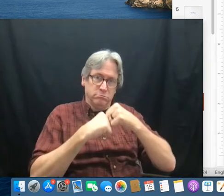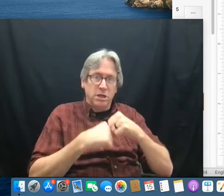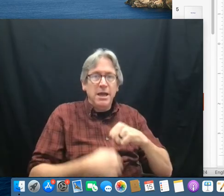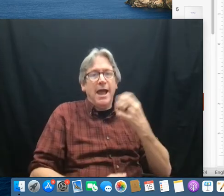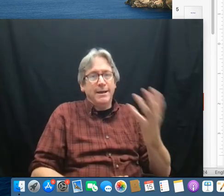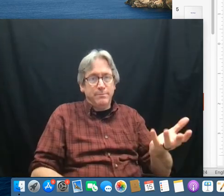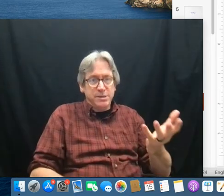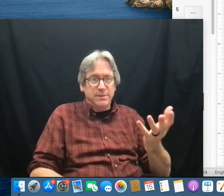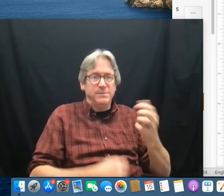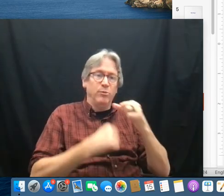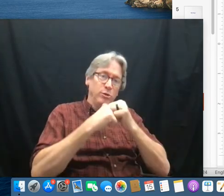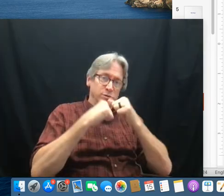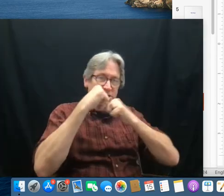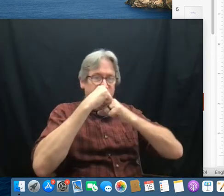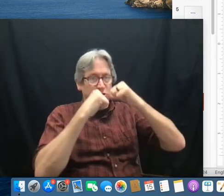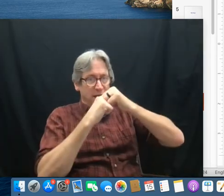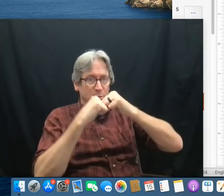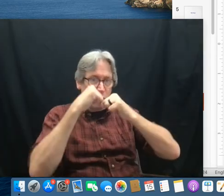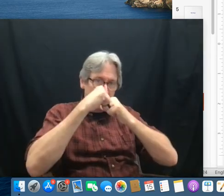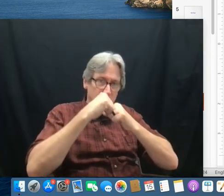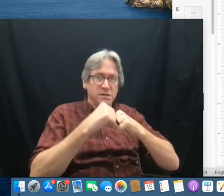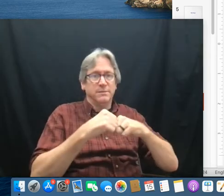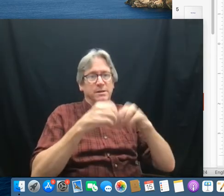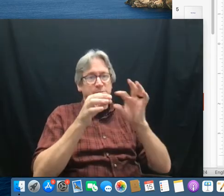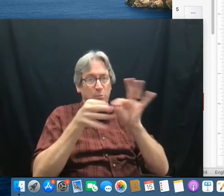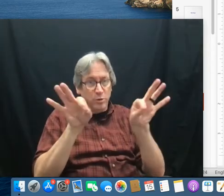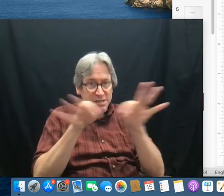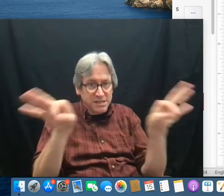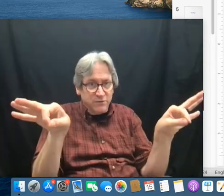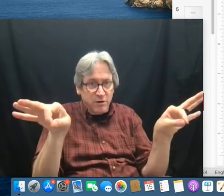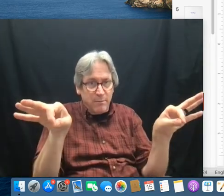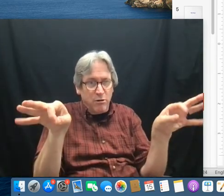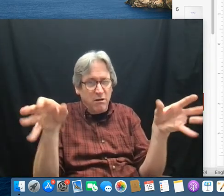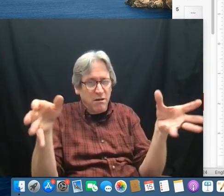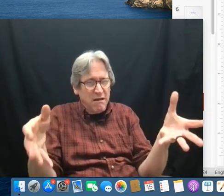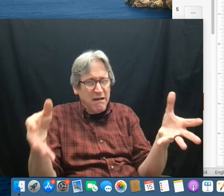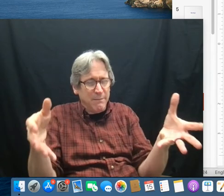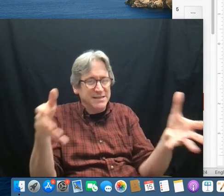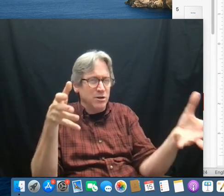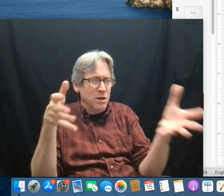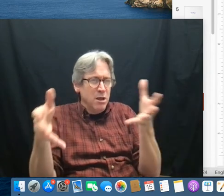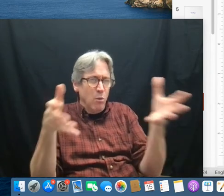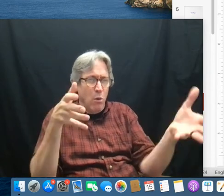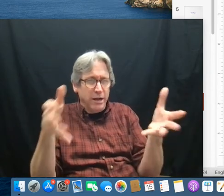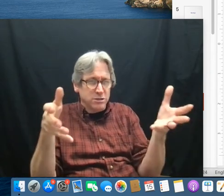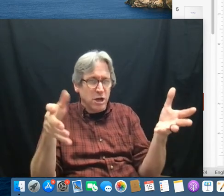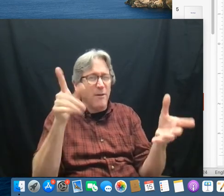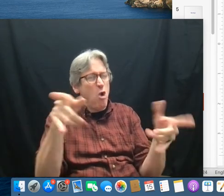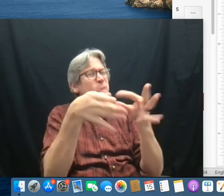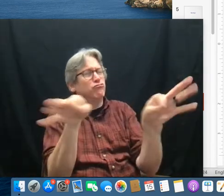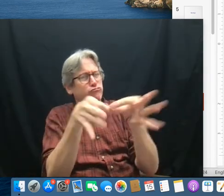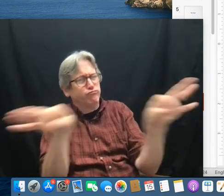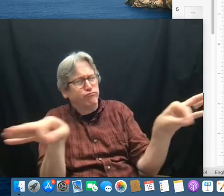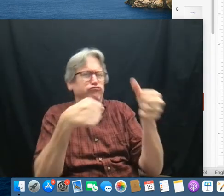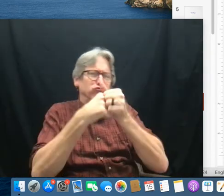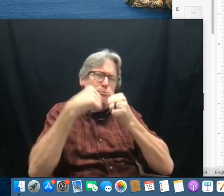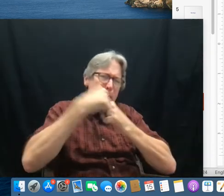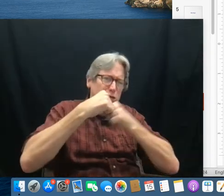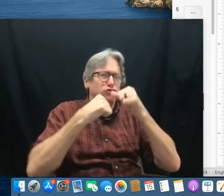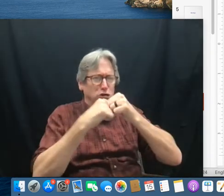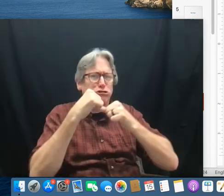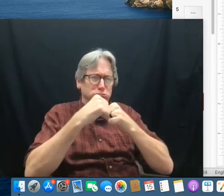blocks. I want you to picture the building blocks. We're going to make two fists, and you're going to go boom, boom, boom. And it doesn't matter what order. It's like you're putting the